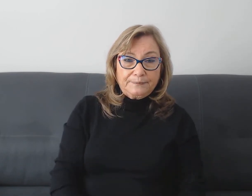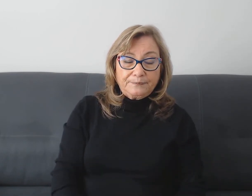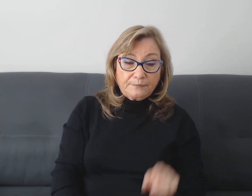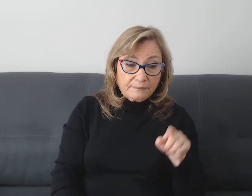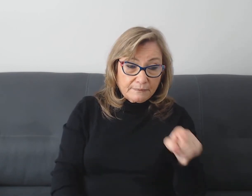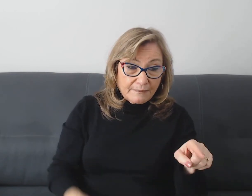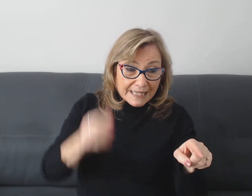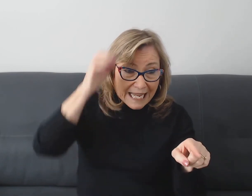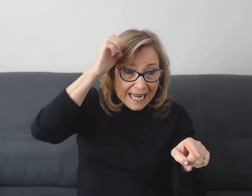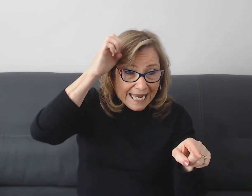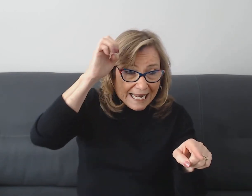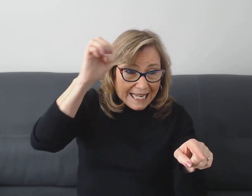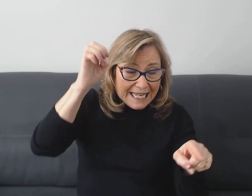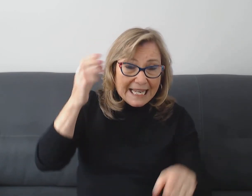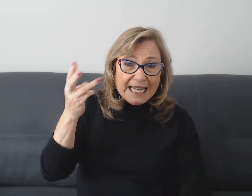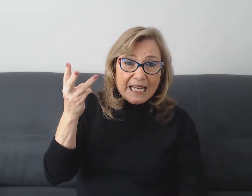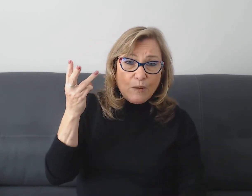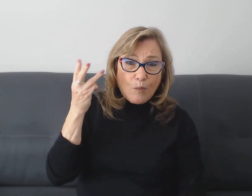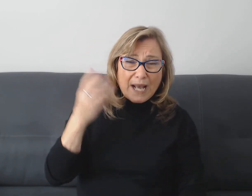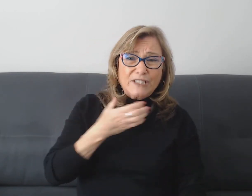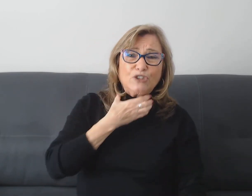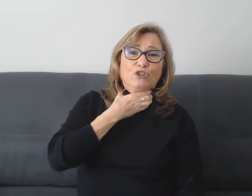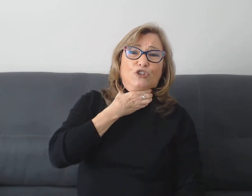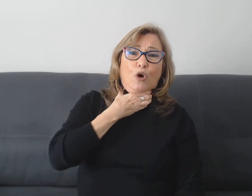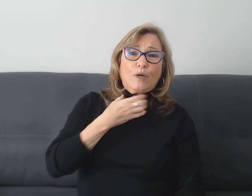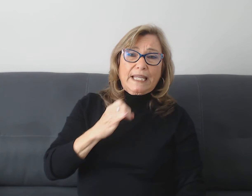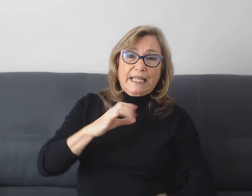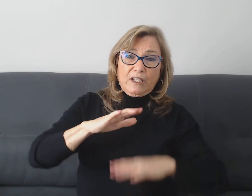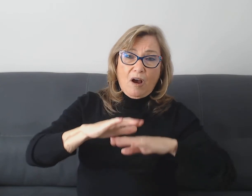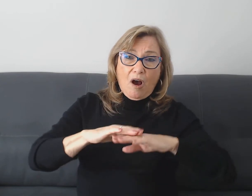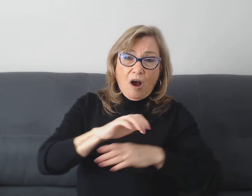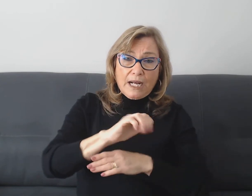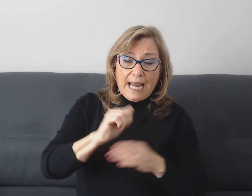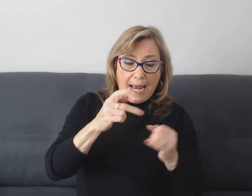He was choking on a particle of food.